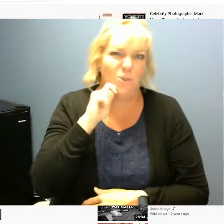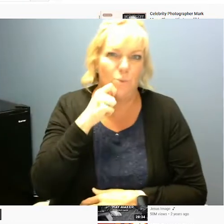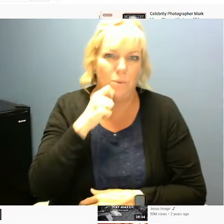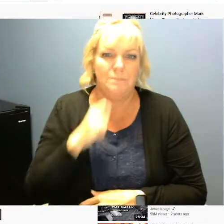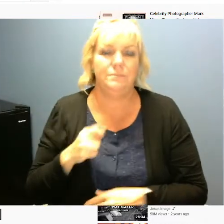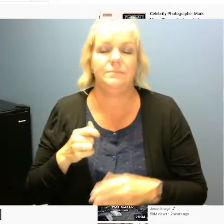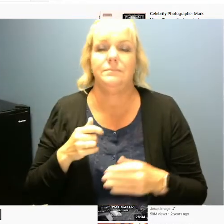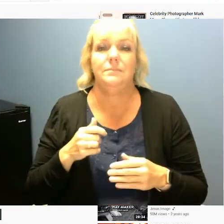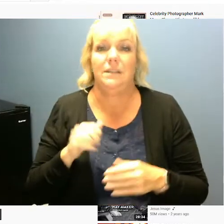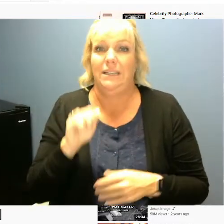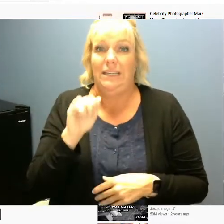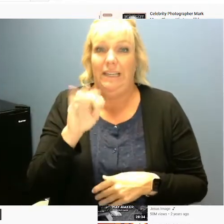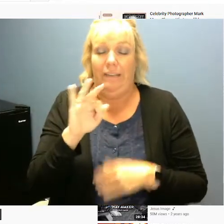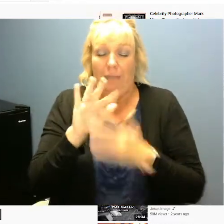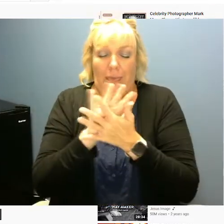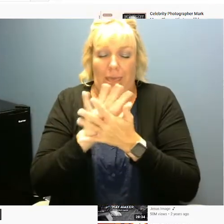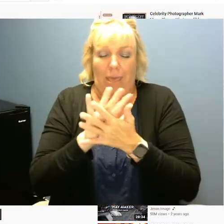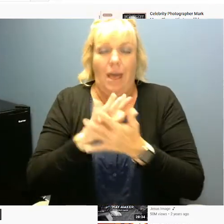If not, I'll have to do this again, but